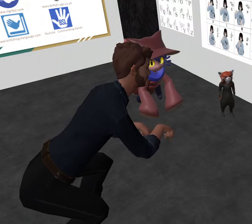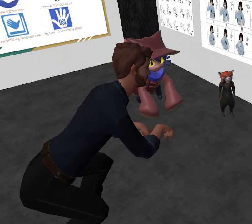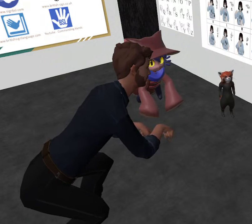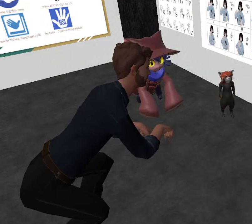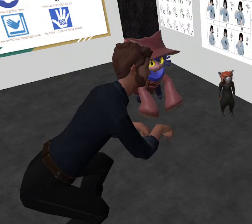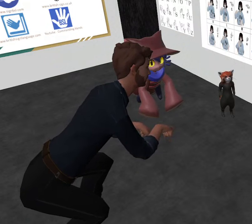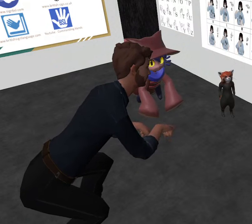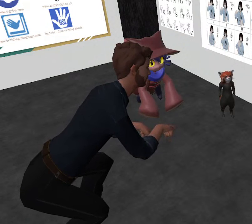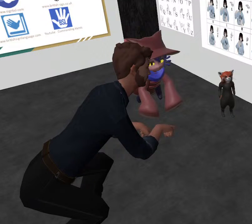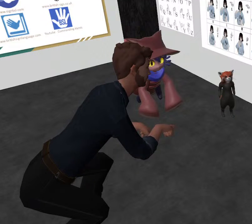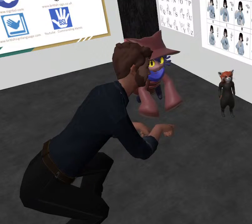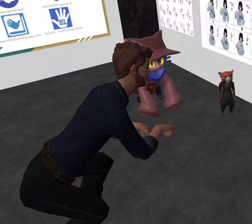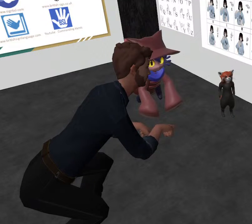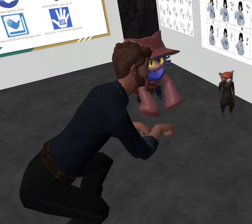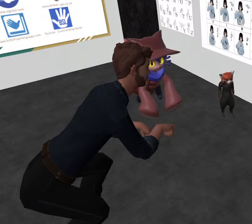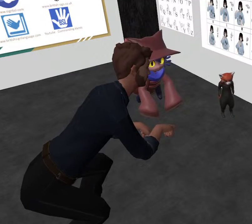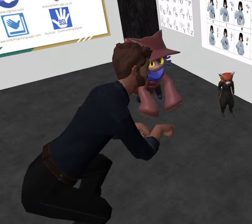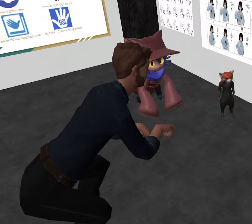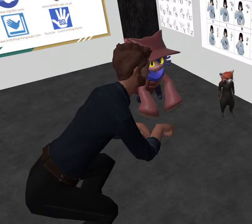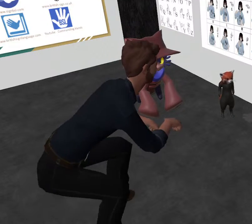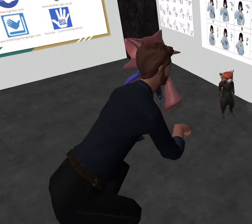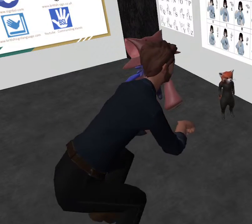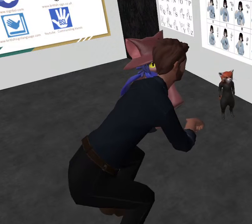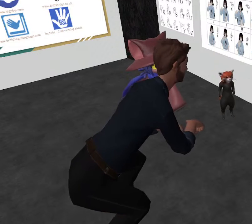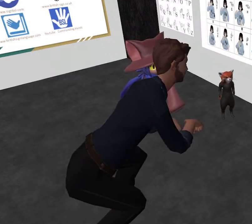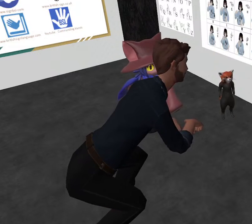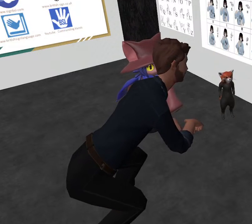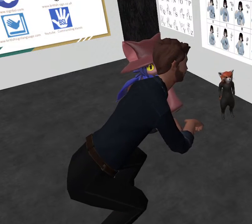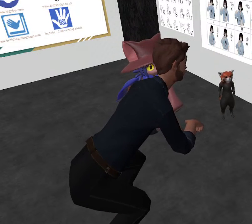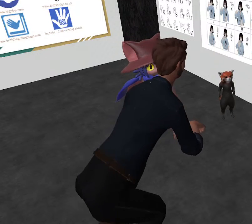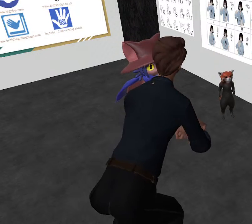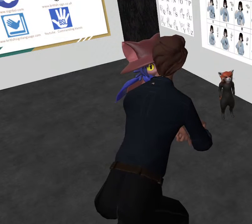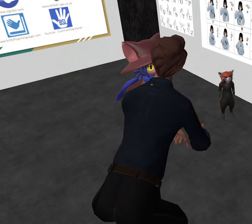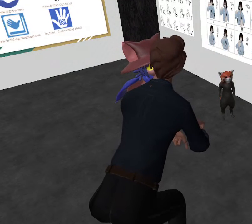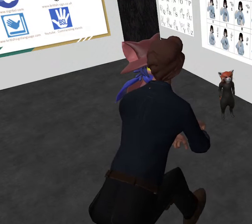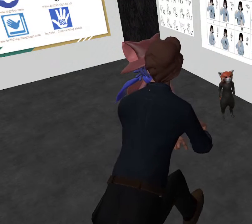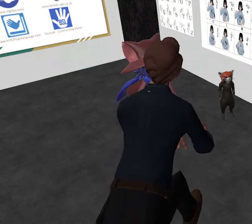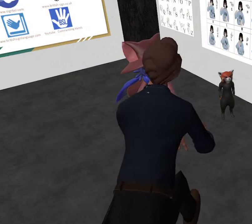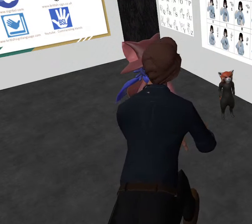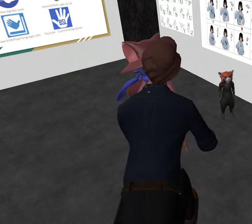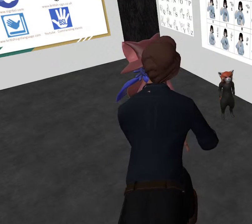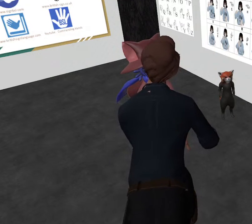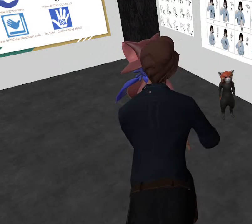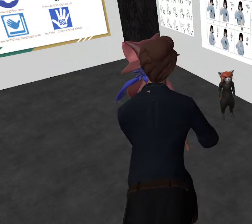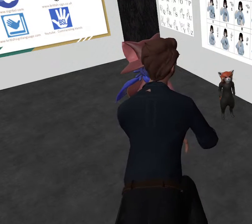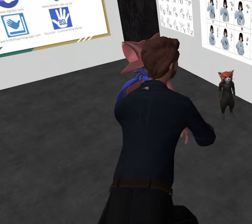it out to them instead. And most of the time they'll do the same back for you.